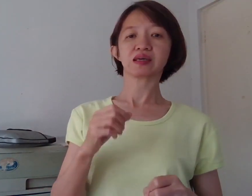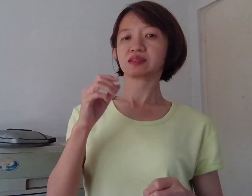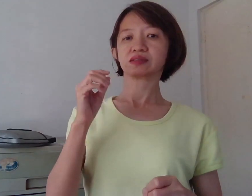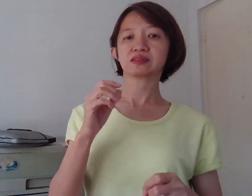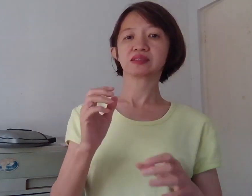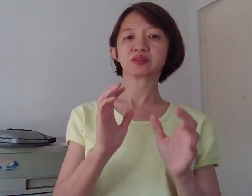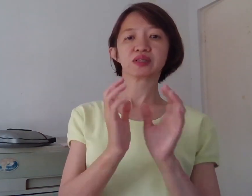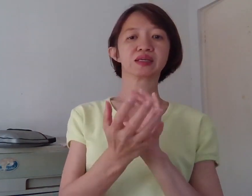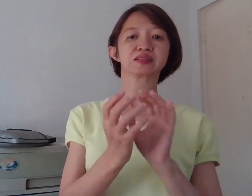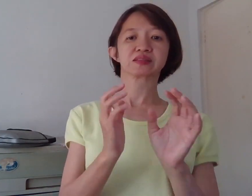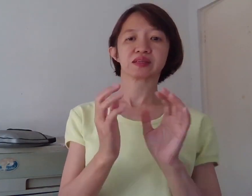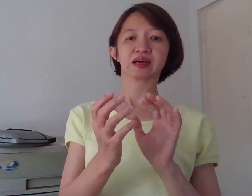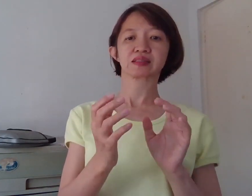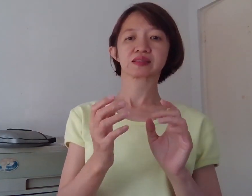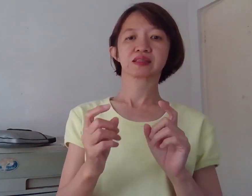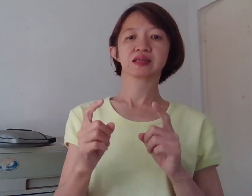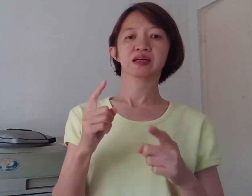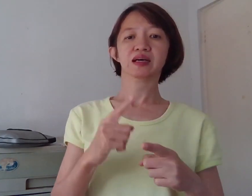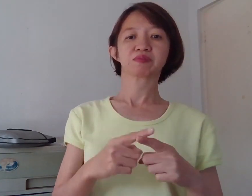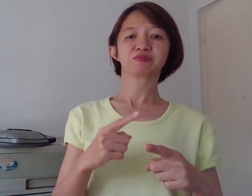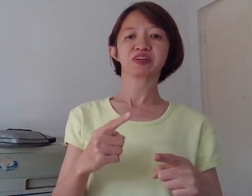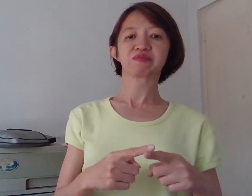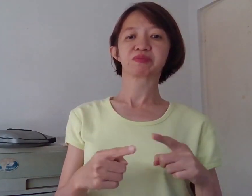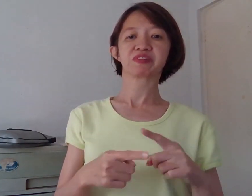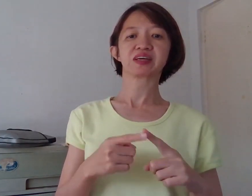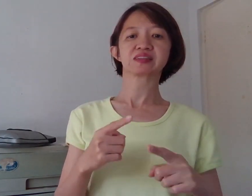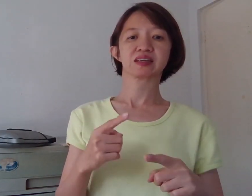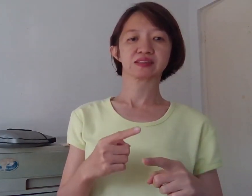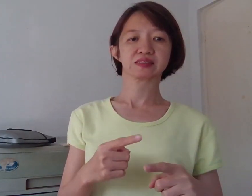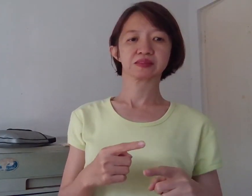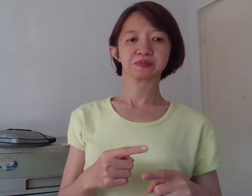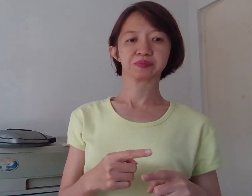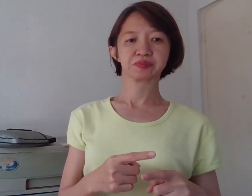they didn't really interact and befriend us.